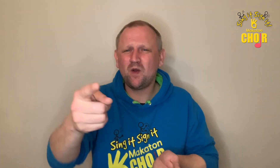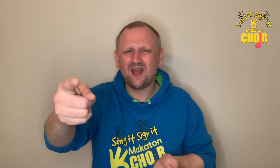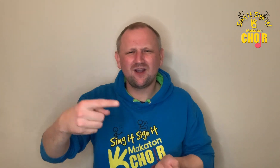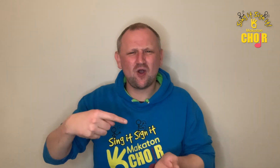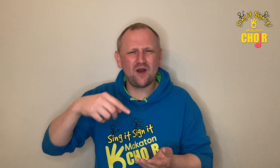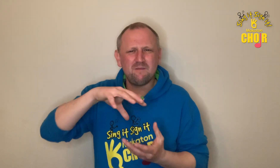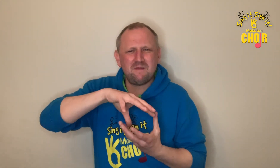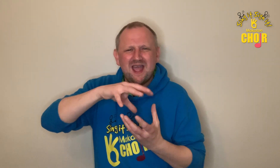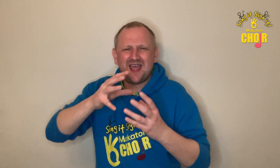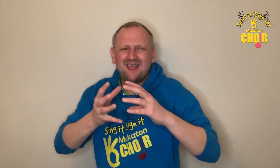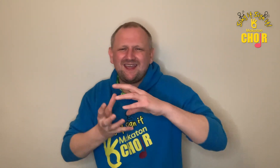we're gonna make